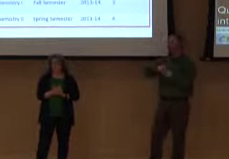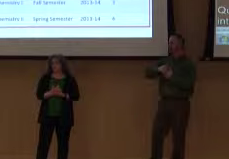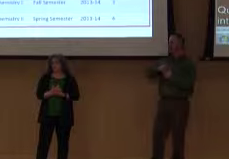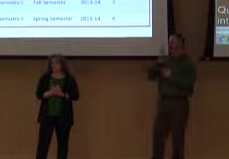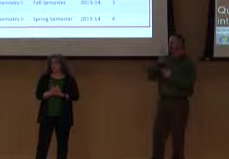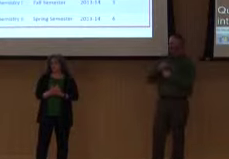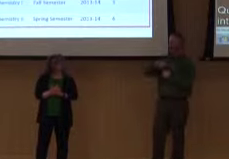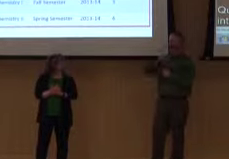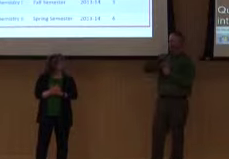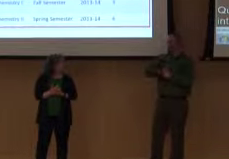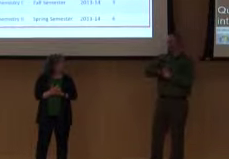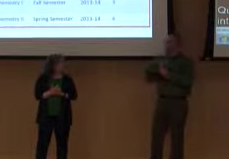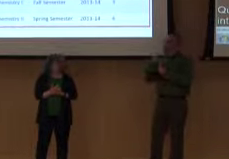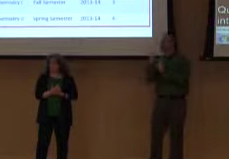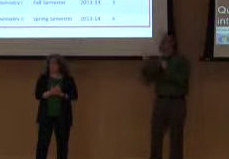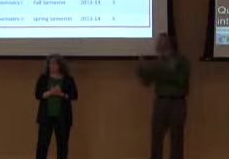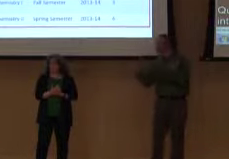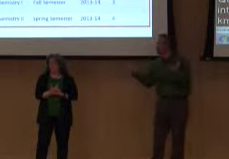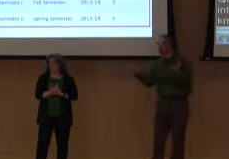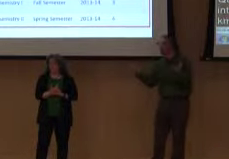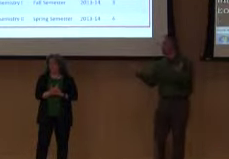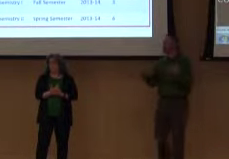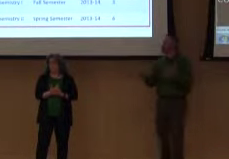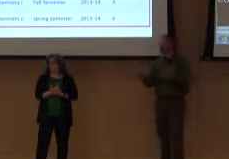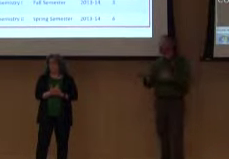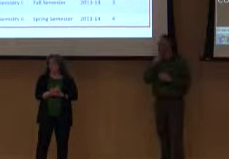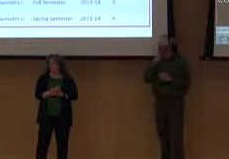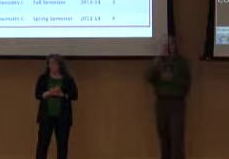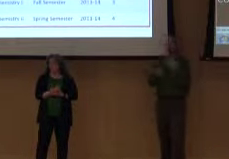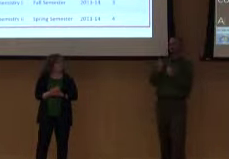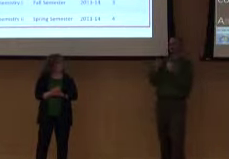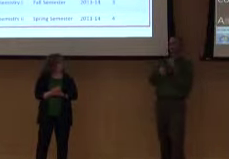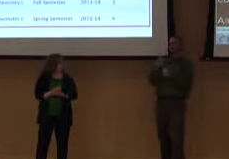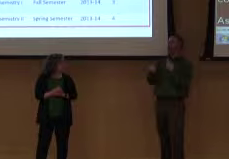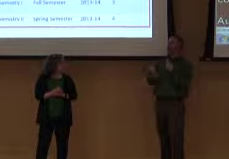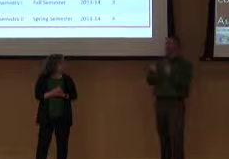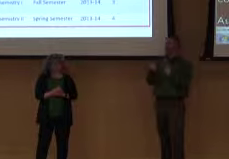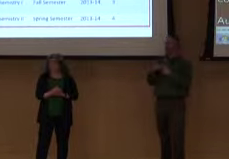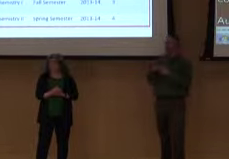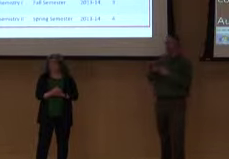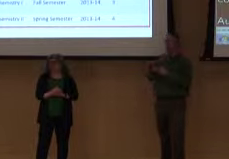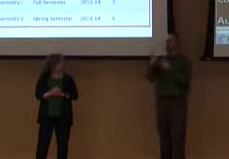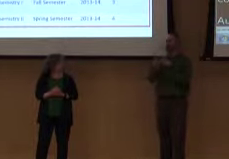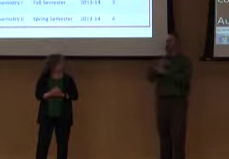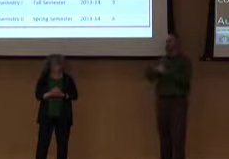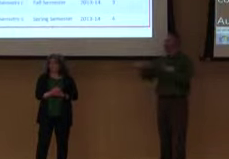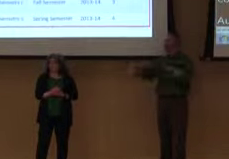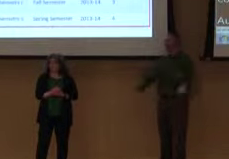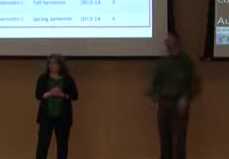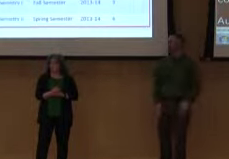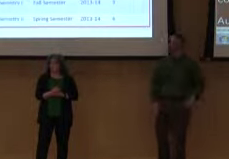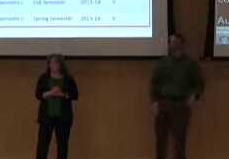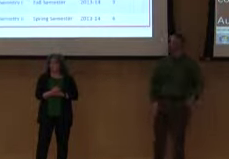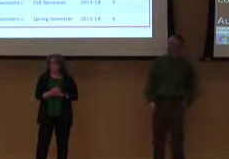Hangout because it's a higher pressure situation. It's not just chatting, it's learning at the